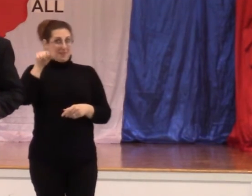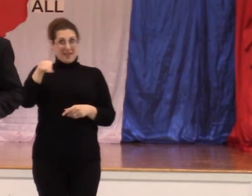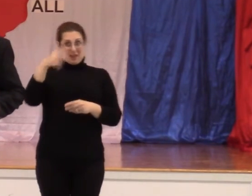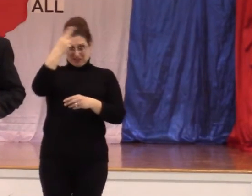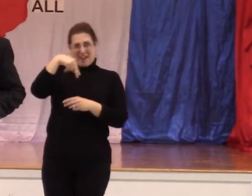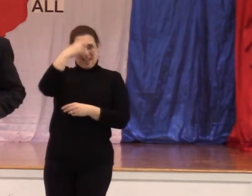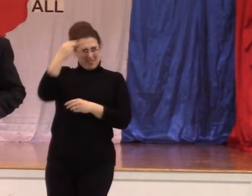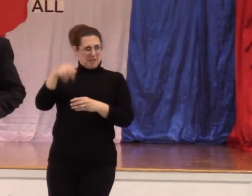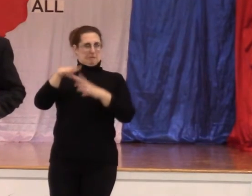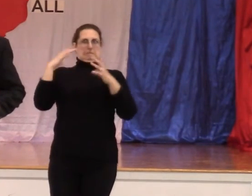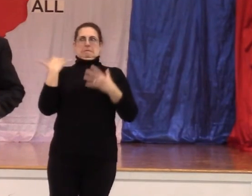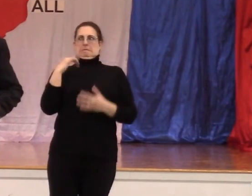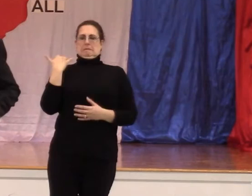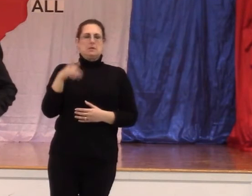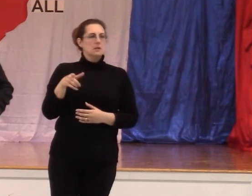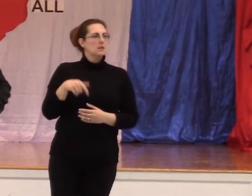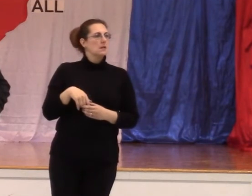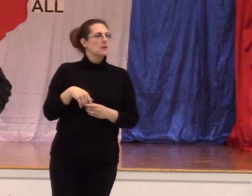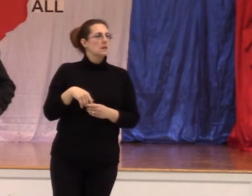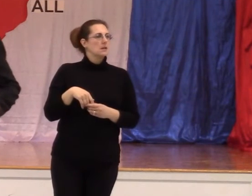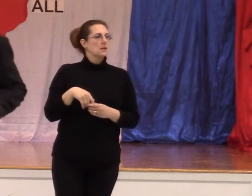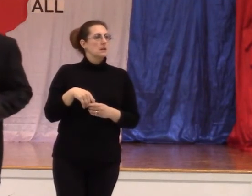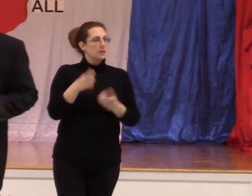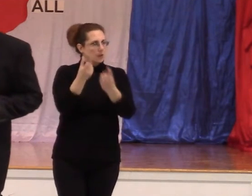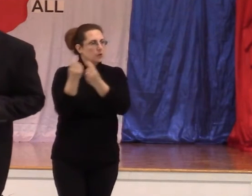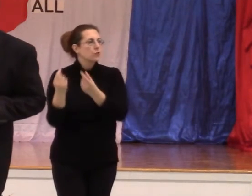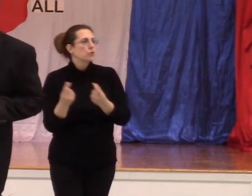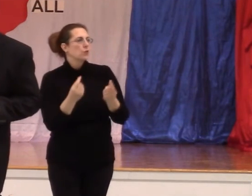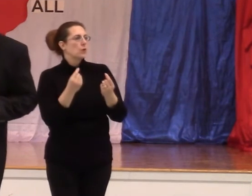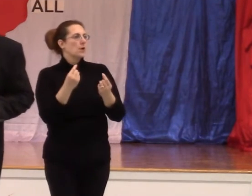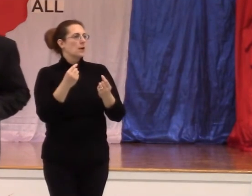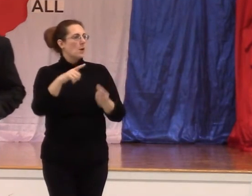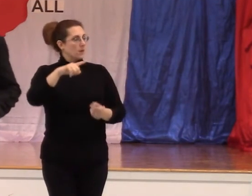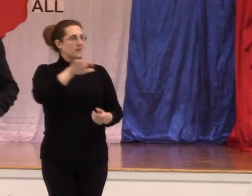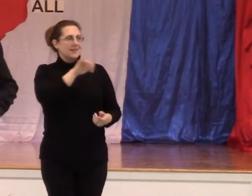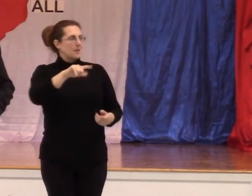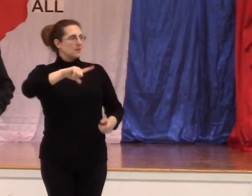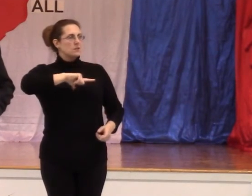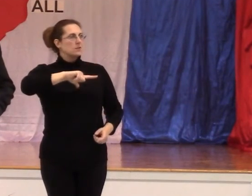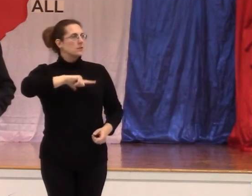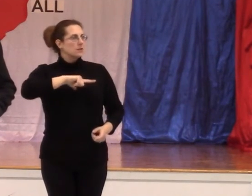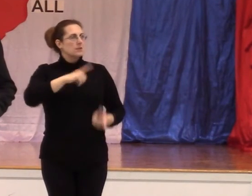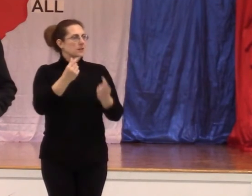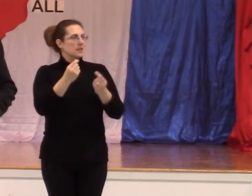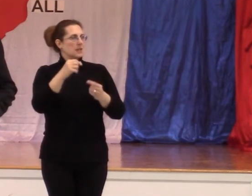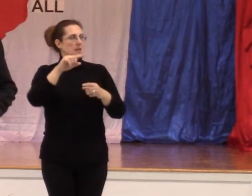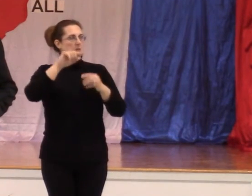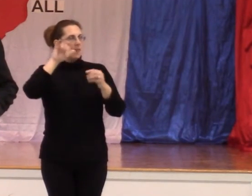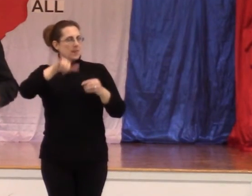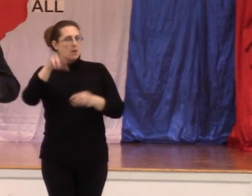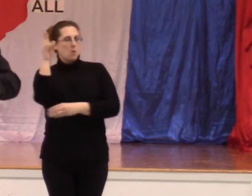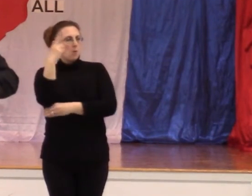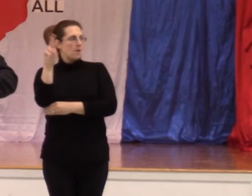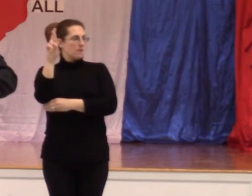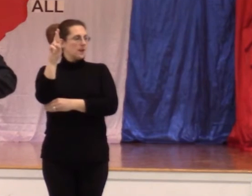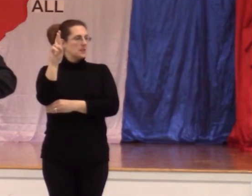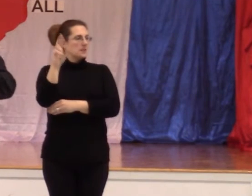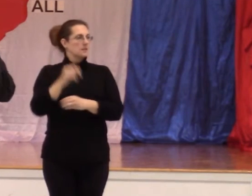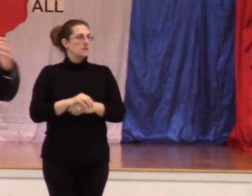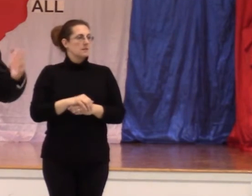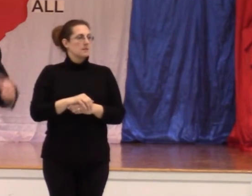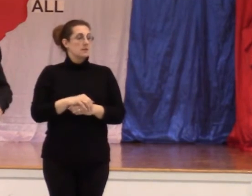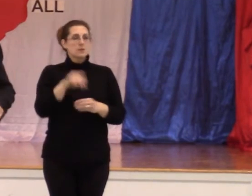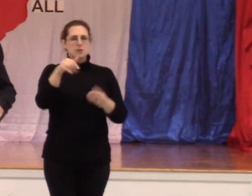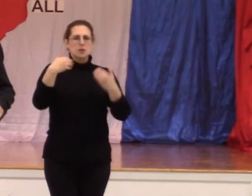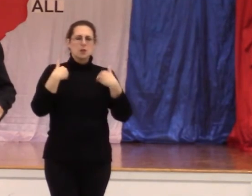Catholic. They're actually doing what Luther did in the Reformation. So you